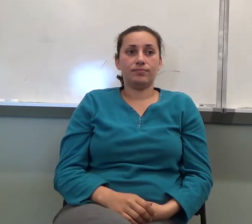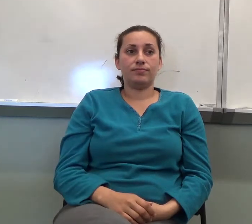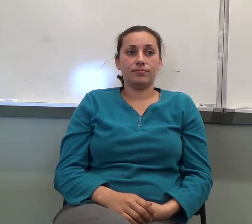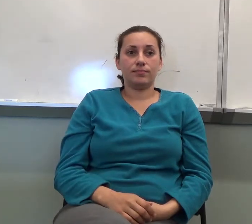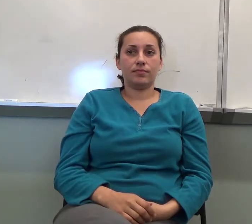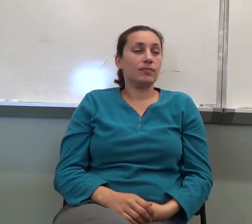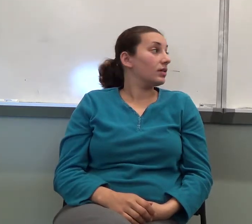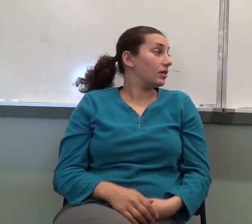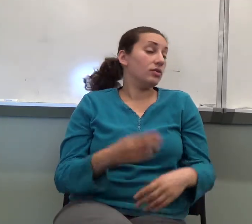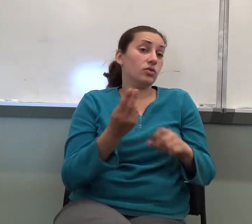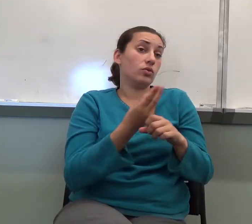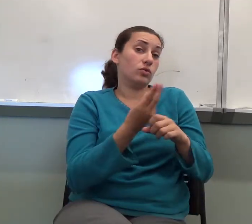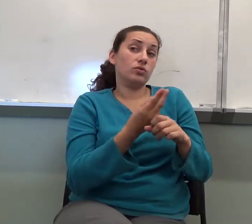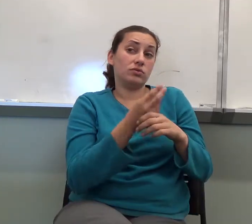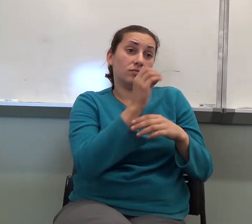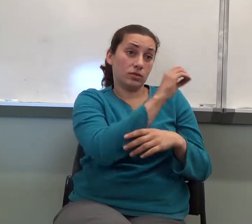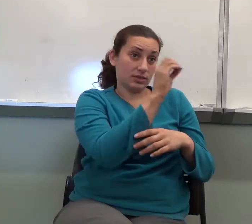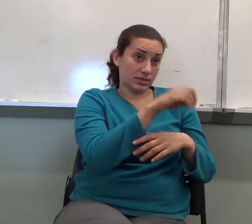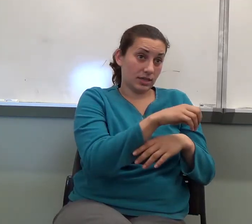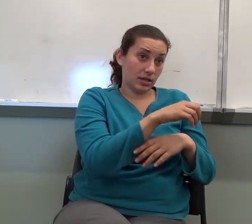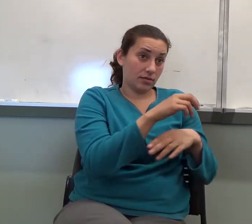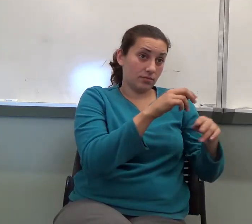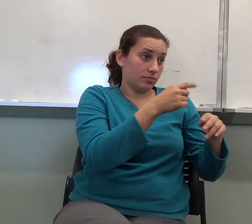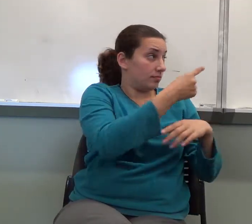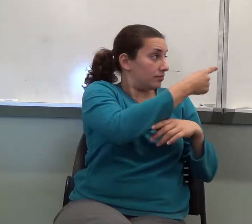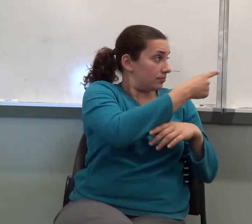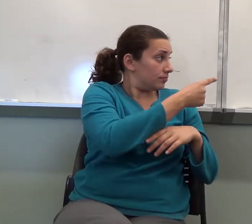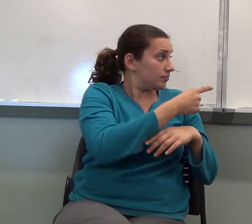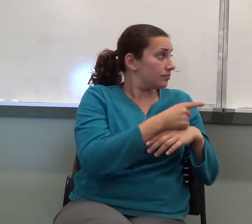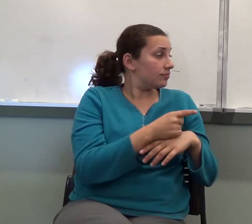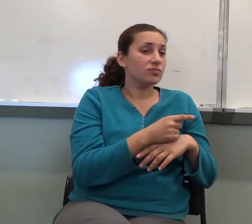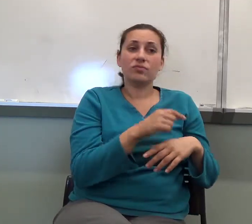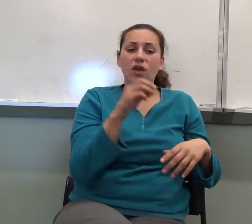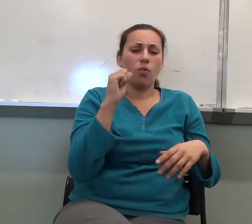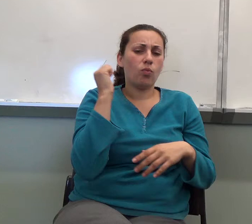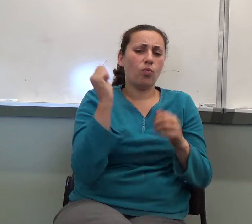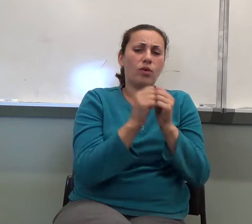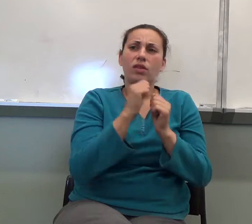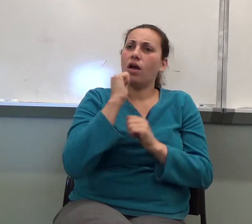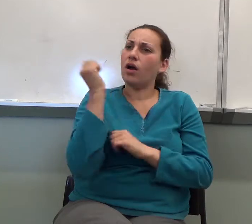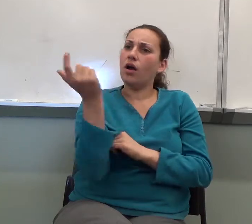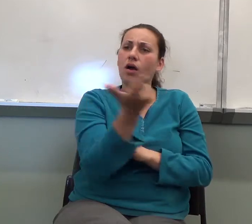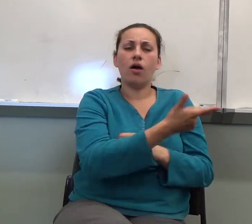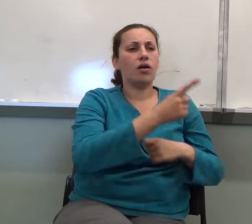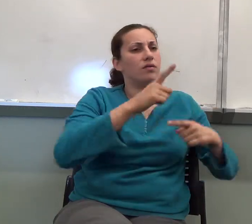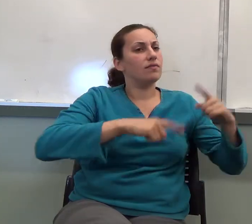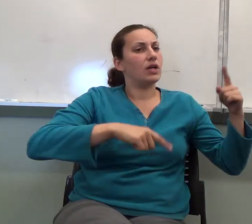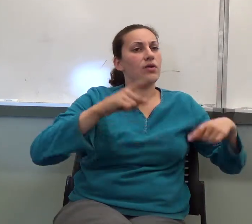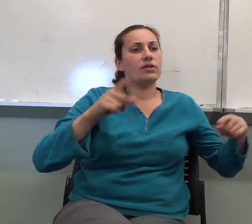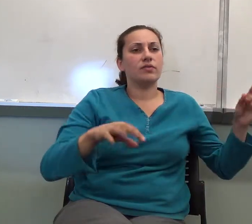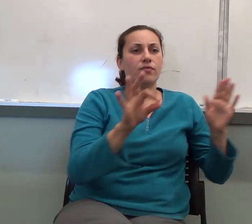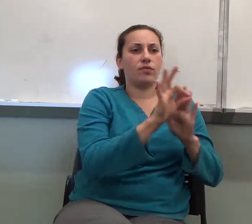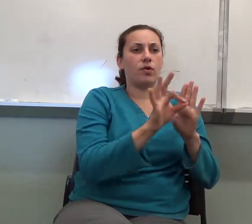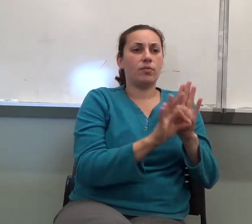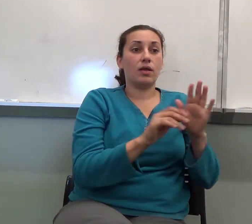this percent proportion, this thing right here, in all the various formulas. You just got to realize they're going to change the words on